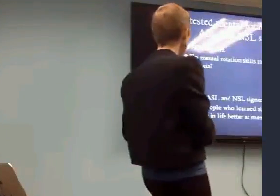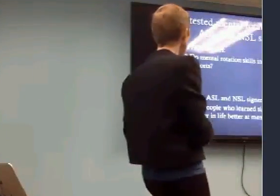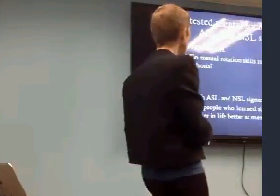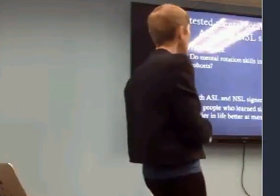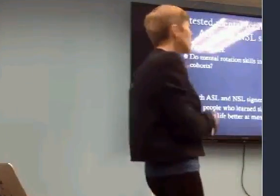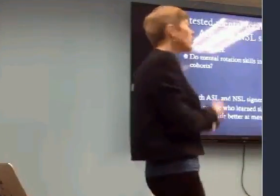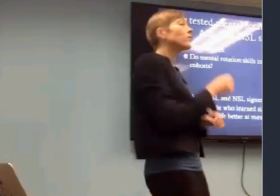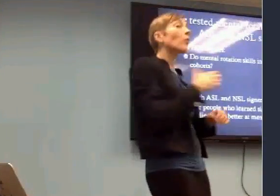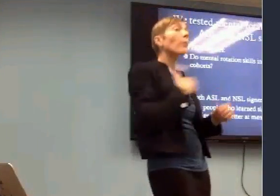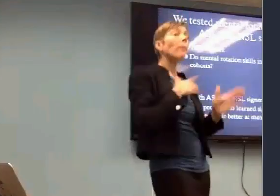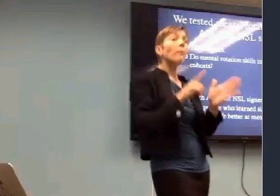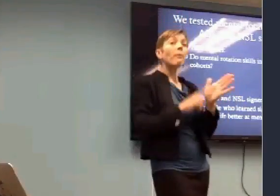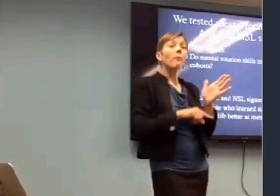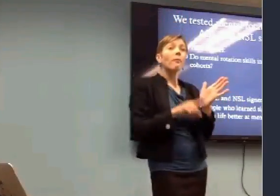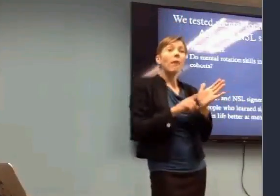Nicaraguan sign language.